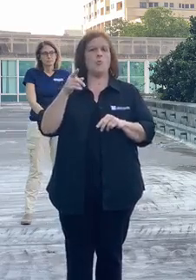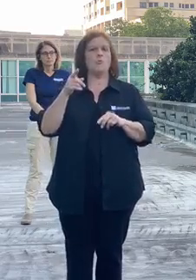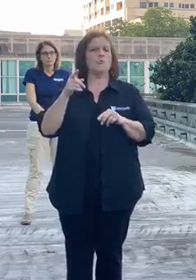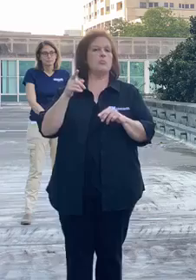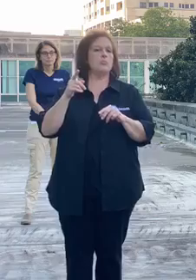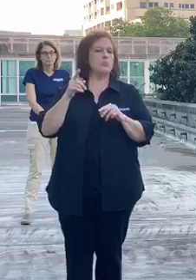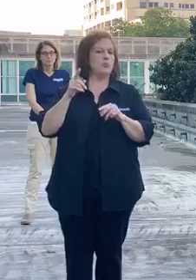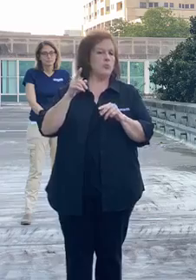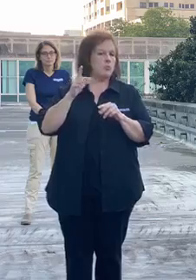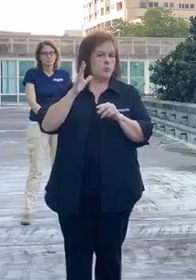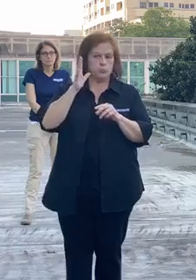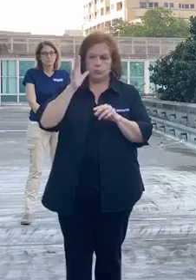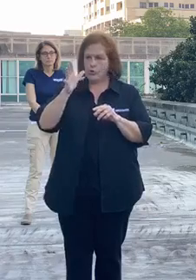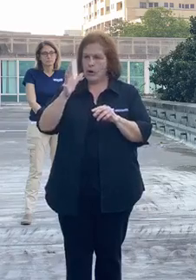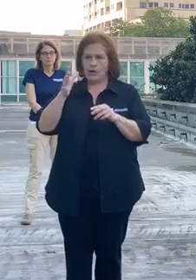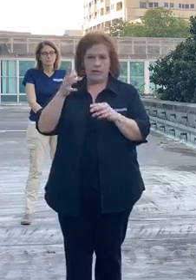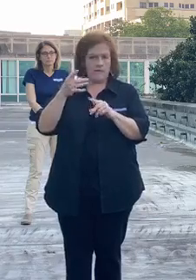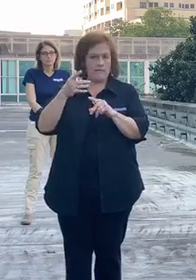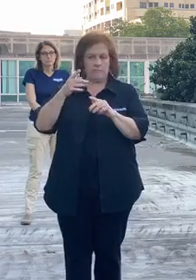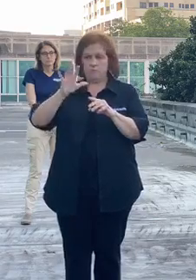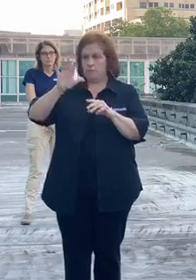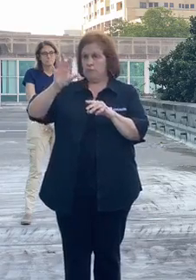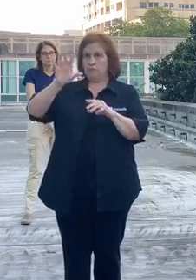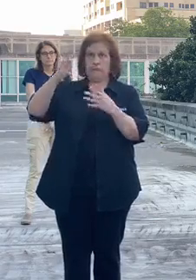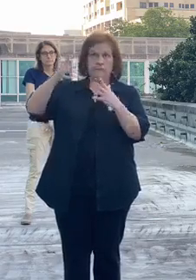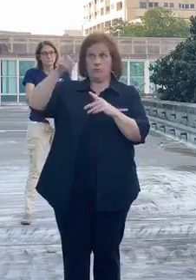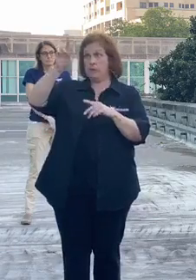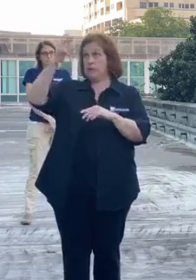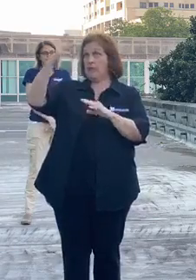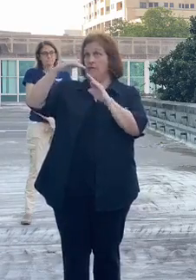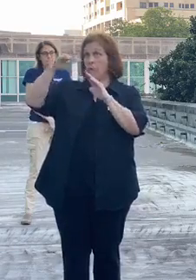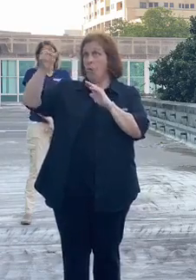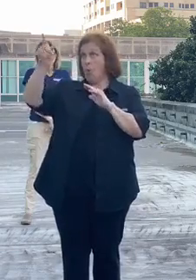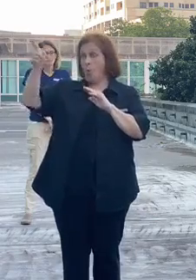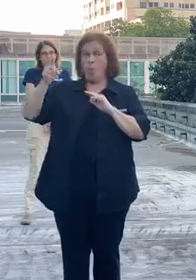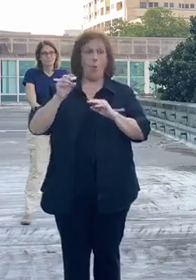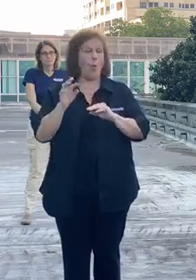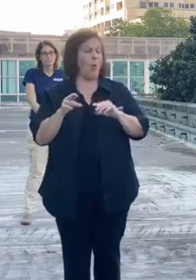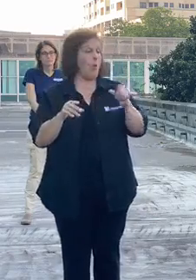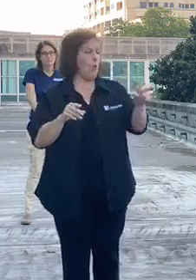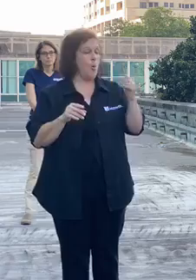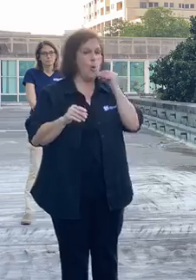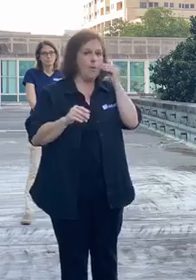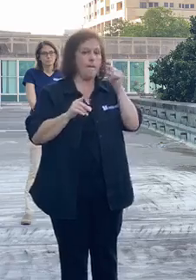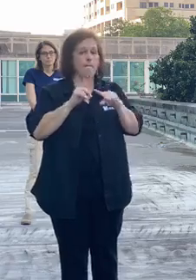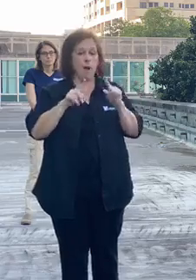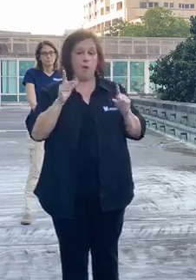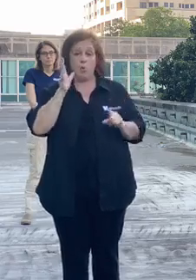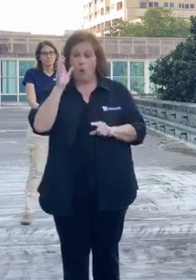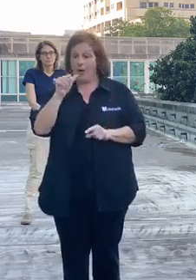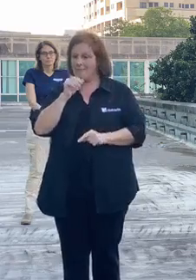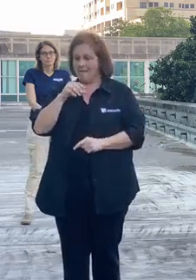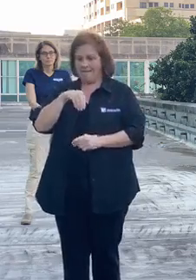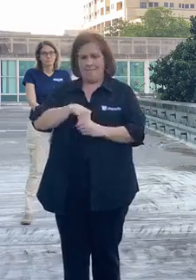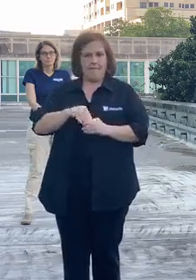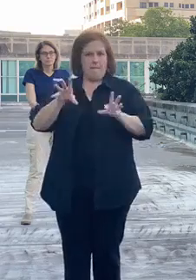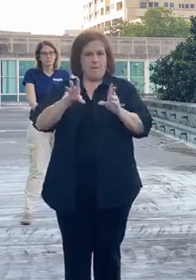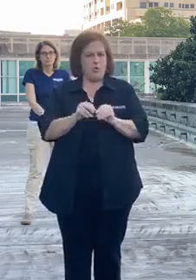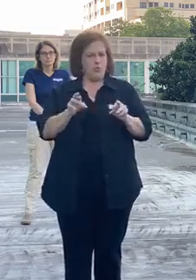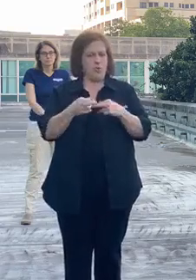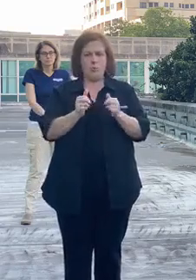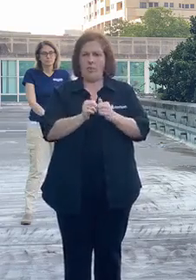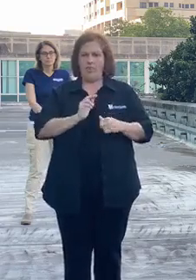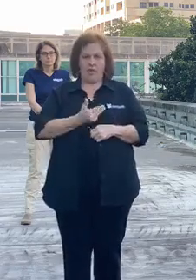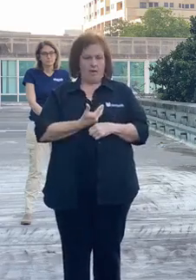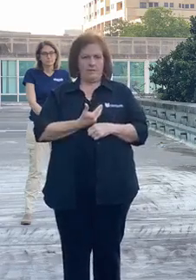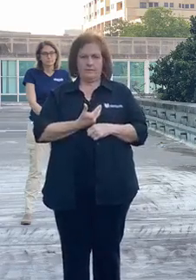whatever electronic device, either from their offices on the second floor, or they'll be working from home. So I want to